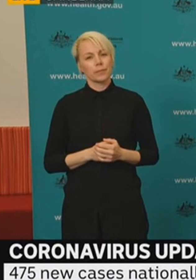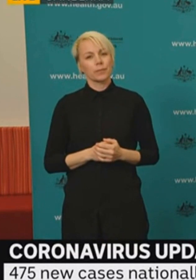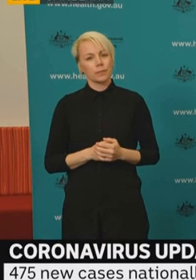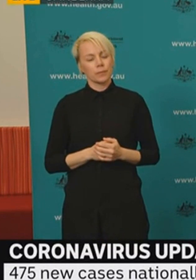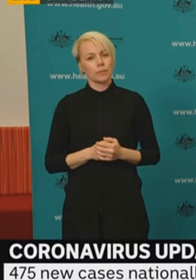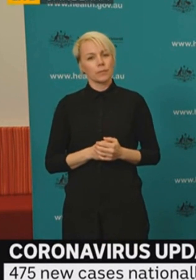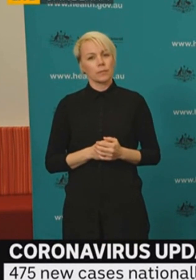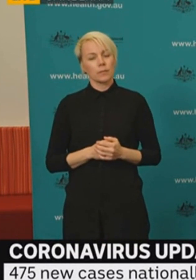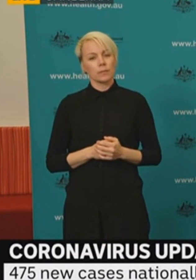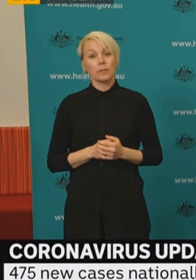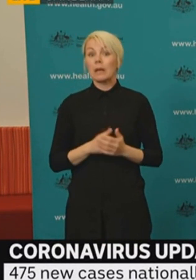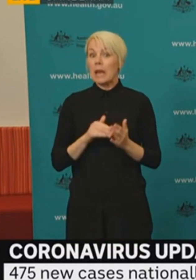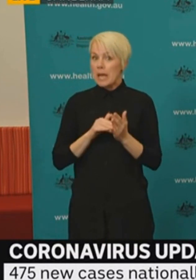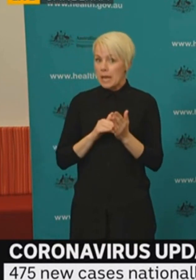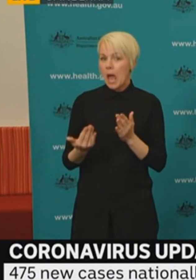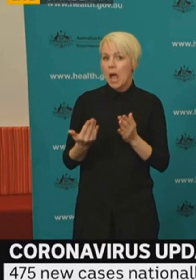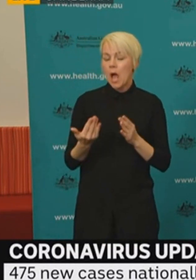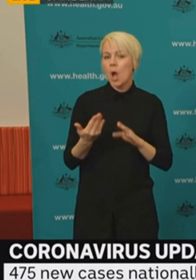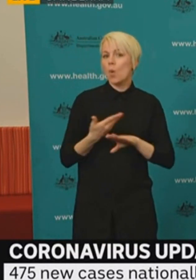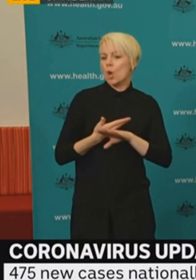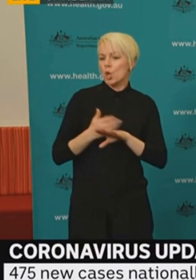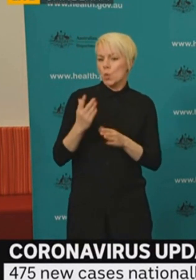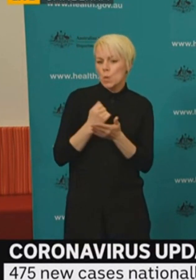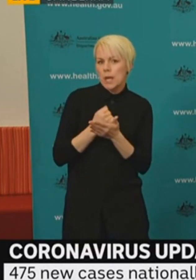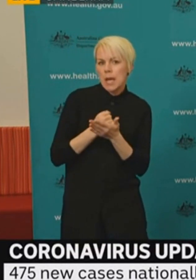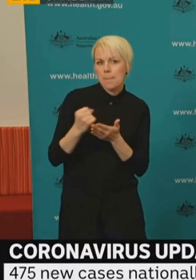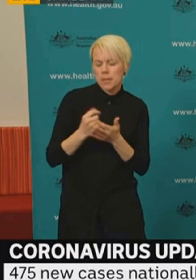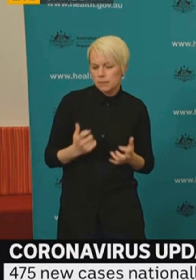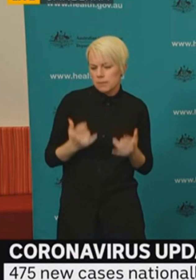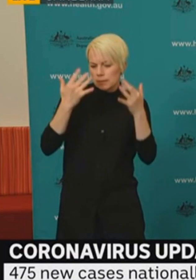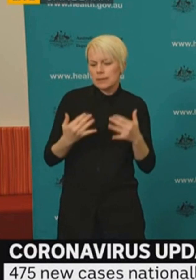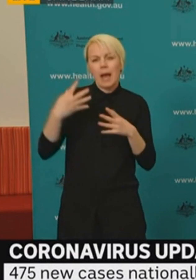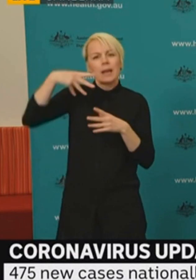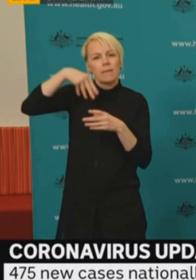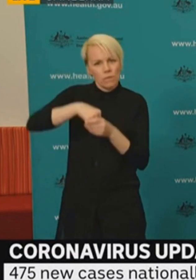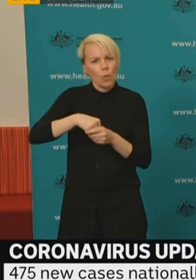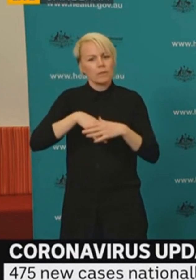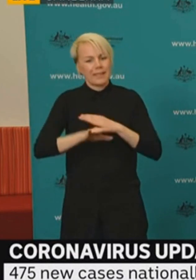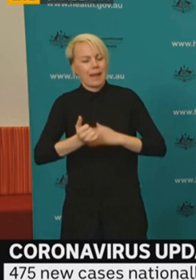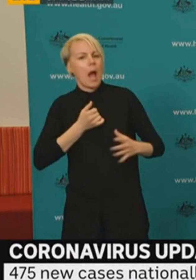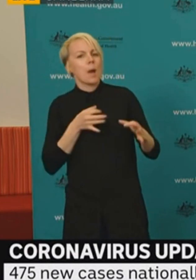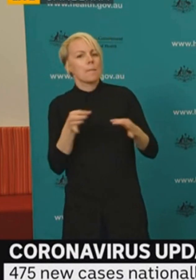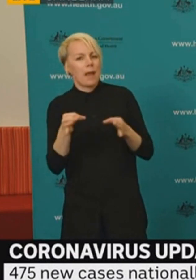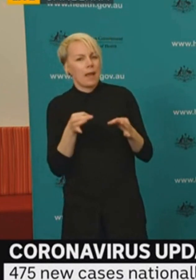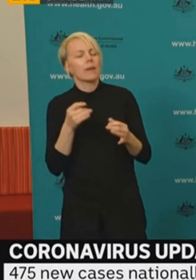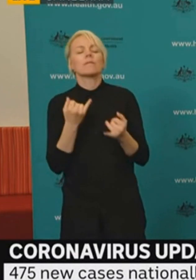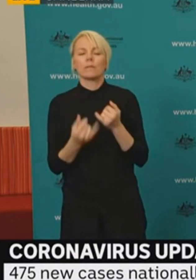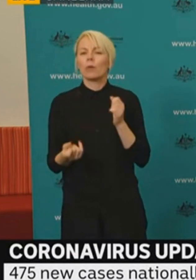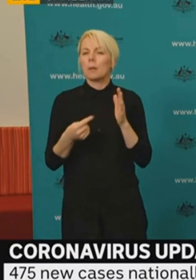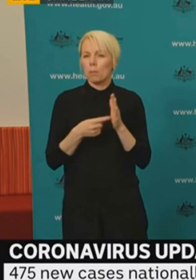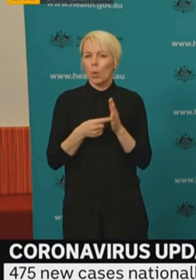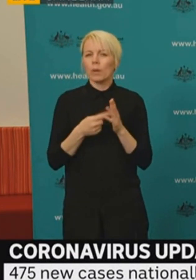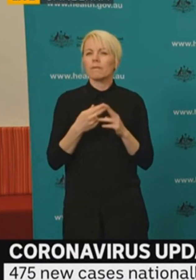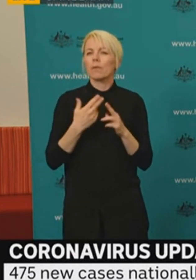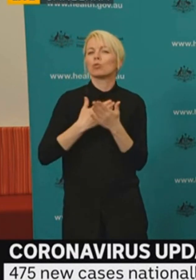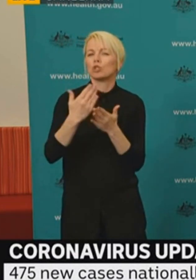now, those new key performance indicators which are part of the Pandemic Health Intelligence Plan will be very important to be able to assess